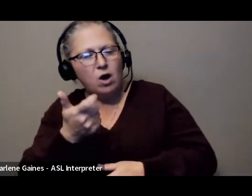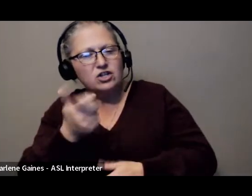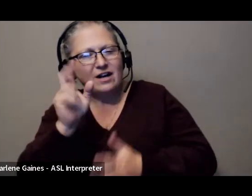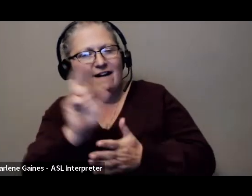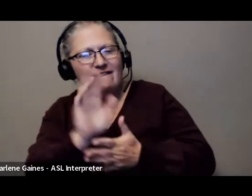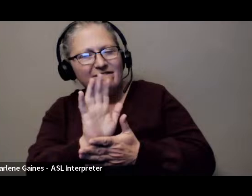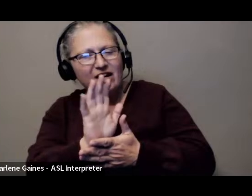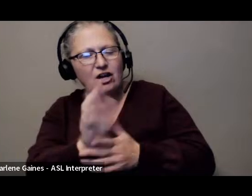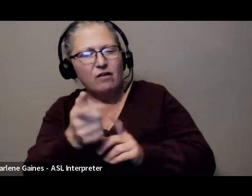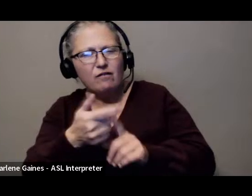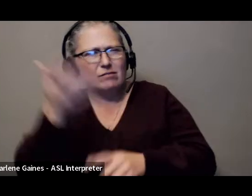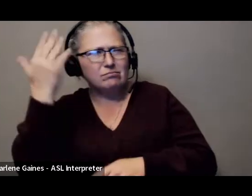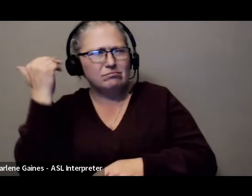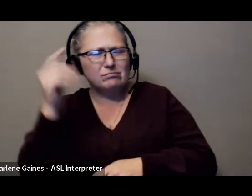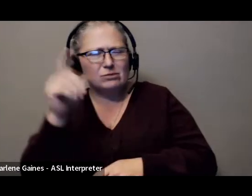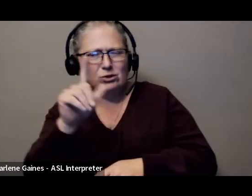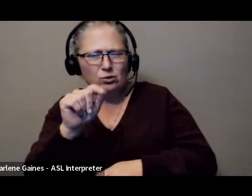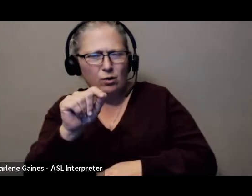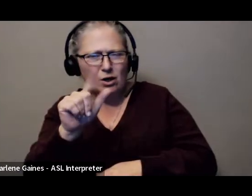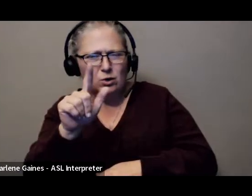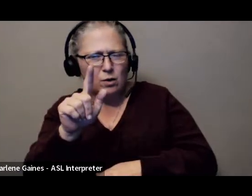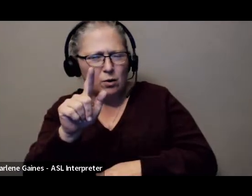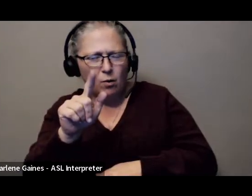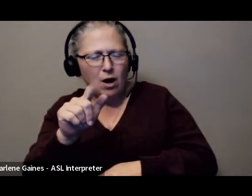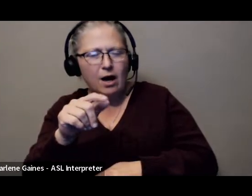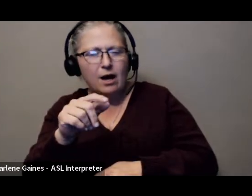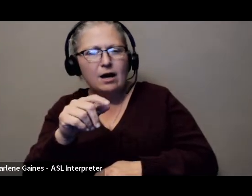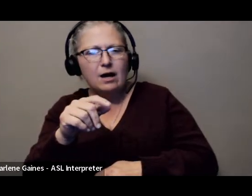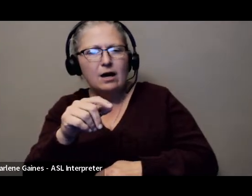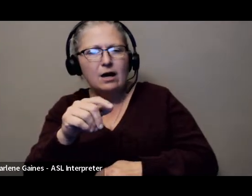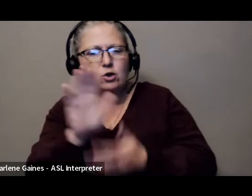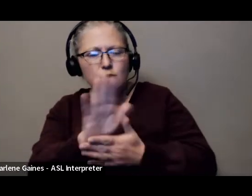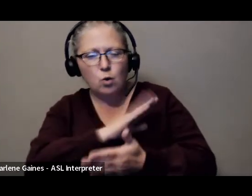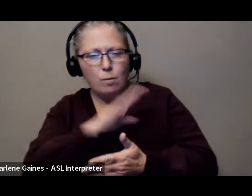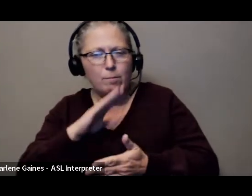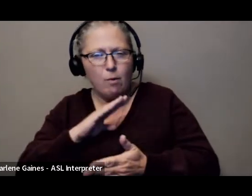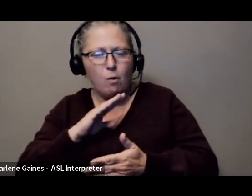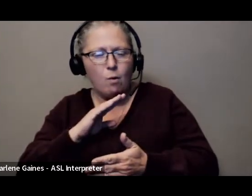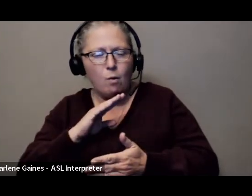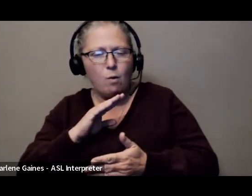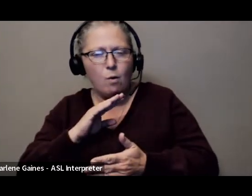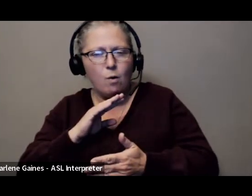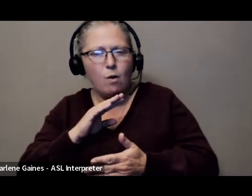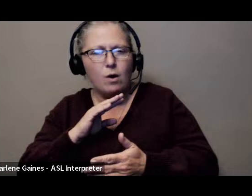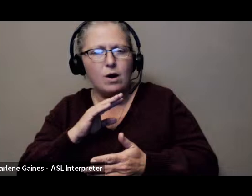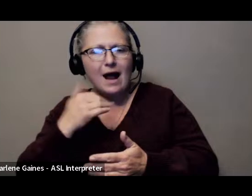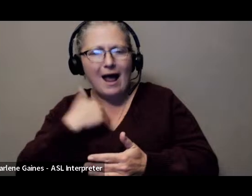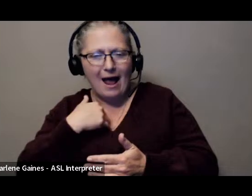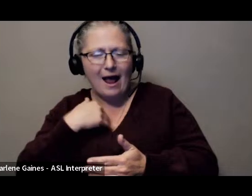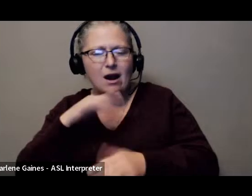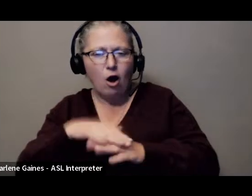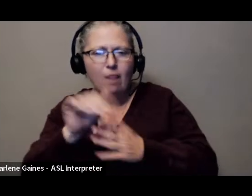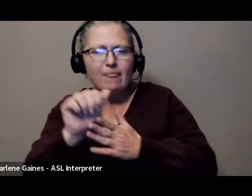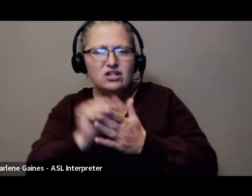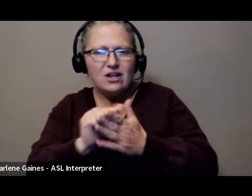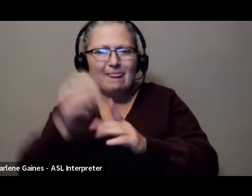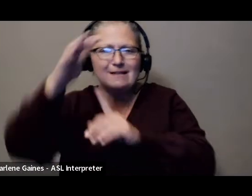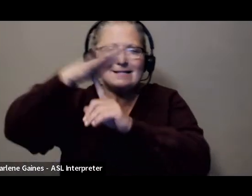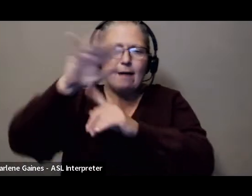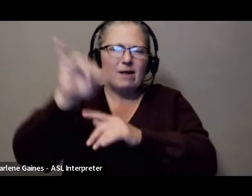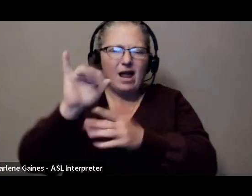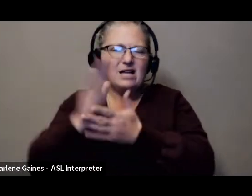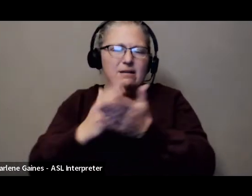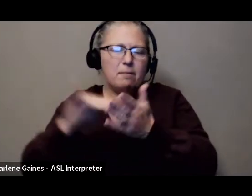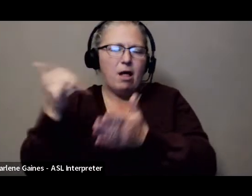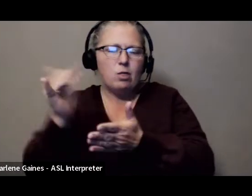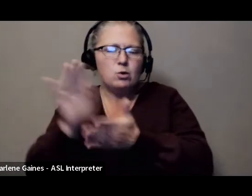video from maybe 2021 for this school board SMUHSD, and we had that on the agenda at the top, just like some school districts do.